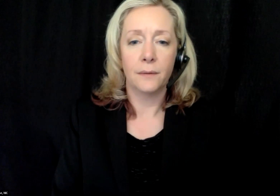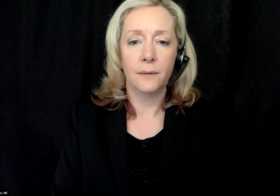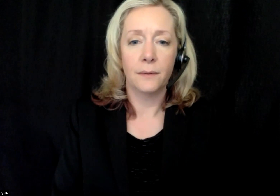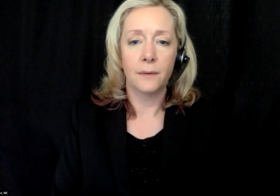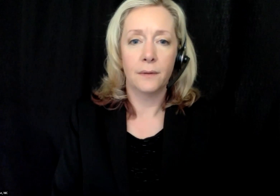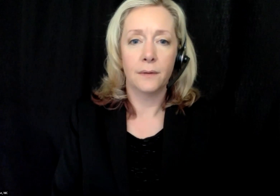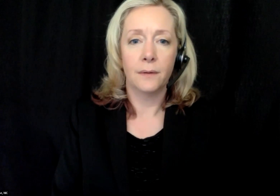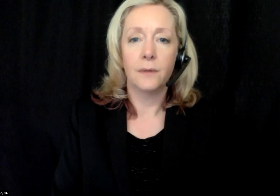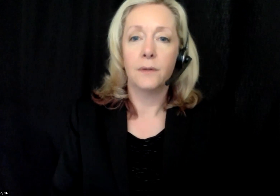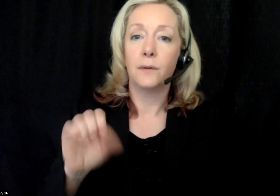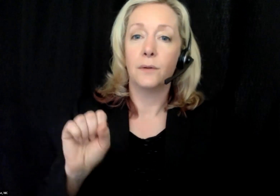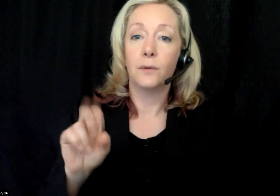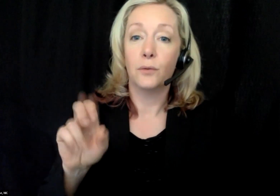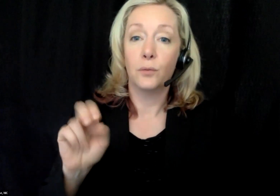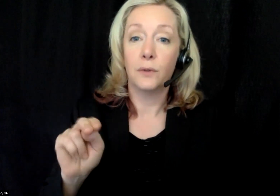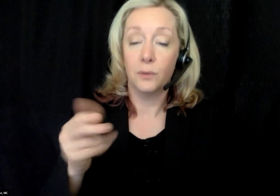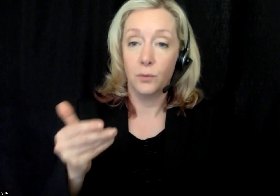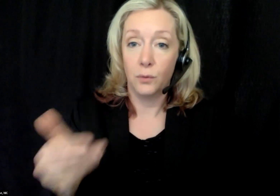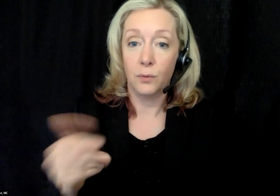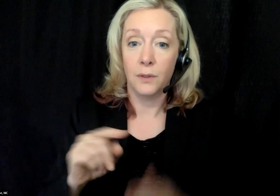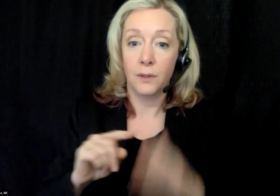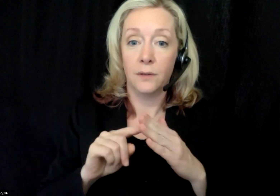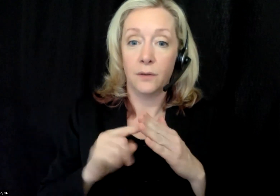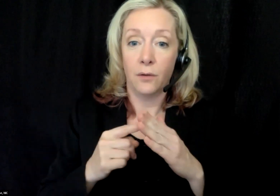You can start, Susan.